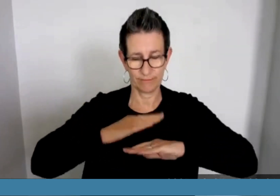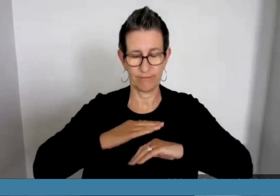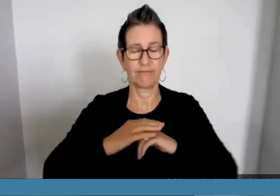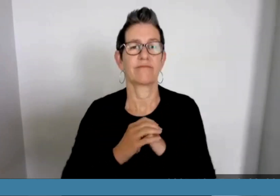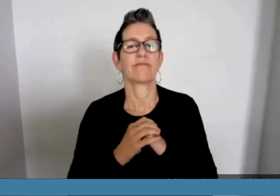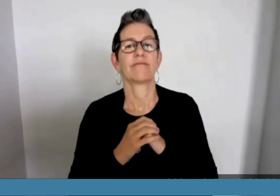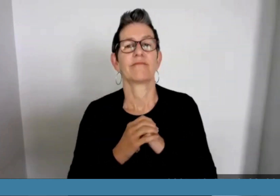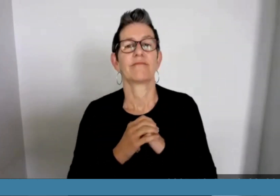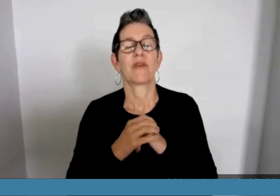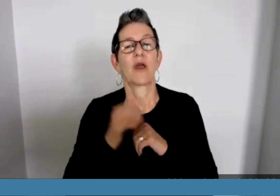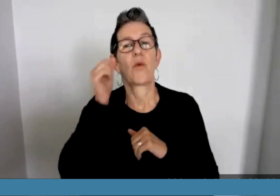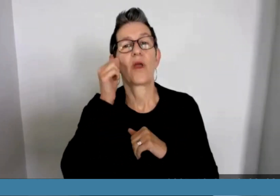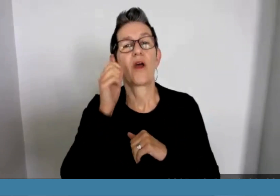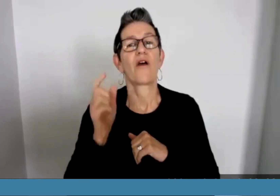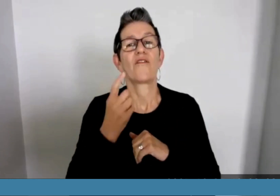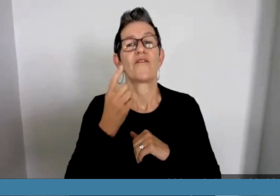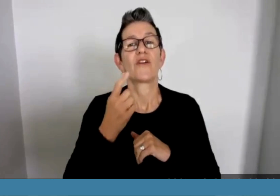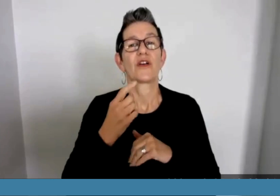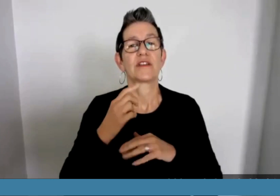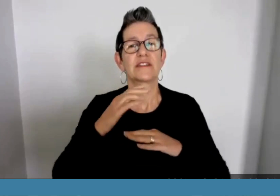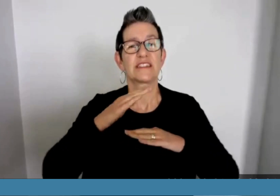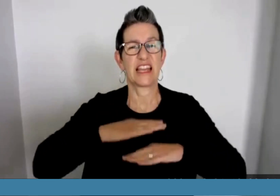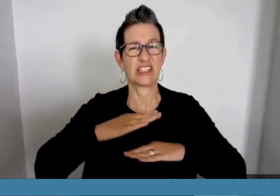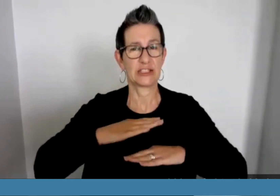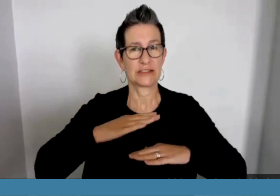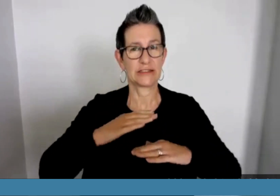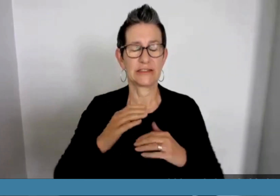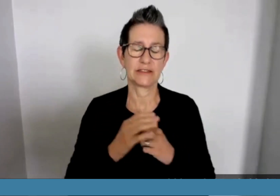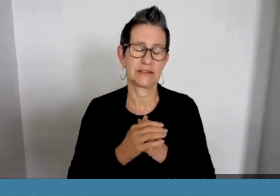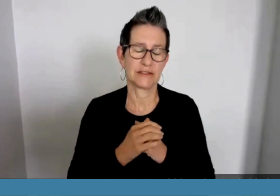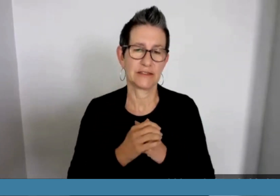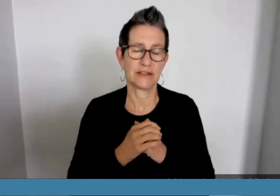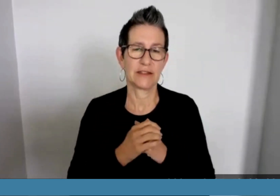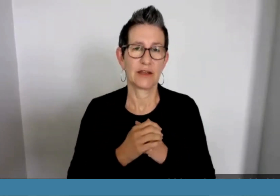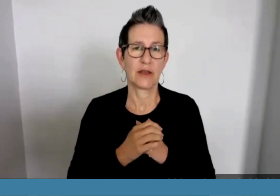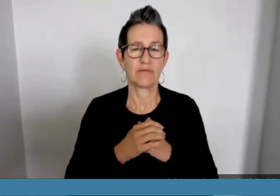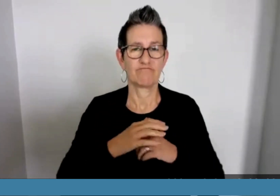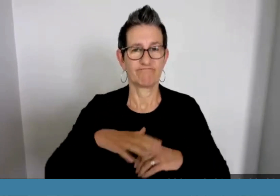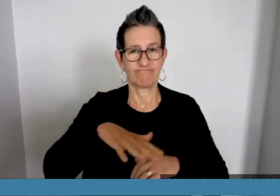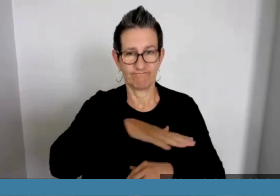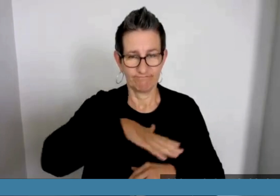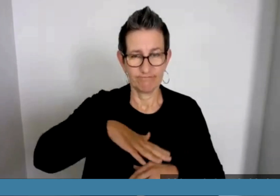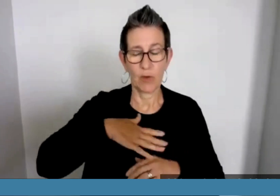we are on First Nations land, and we respect the First Nations people from this land.